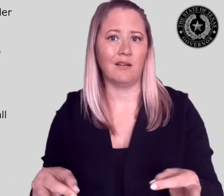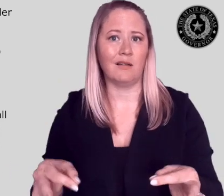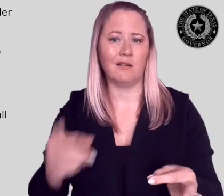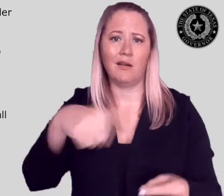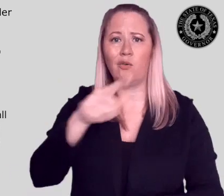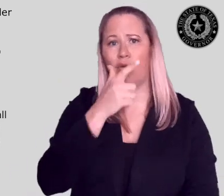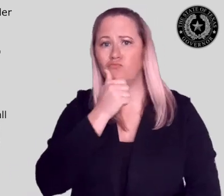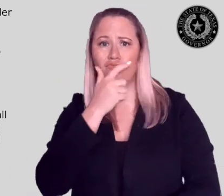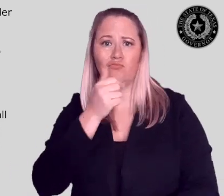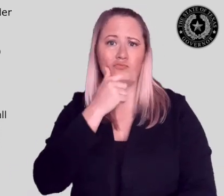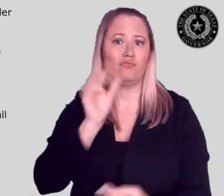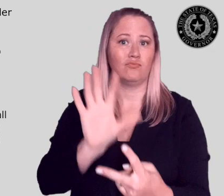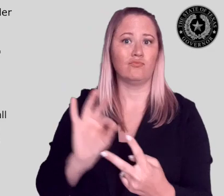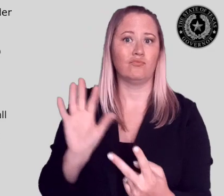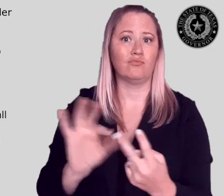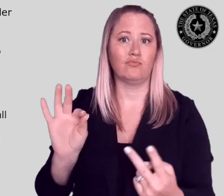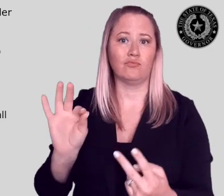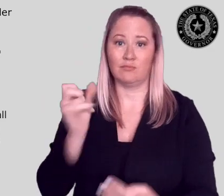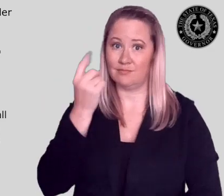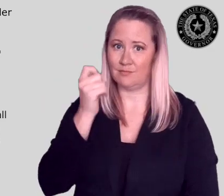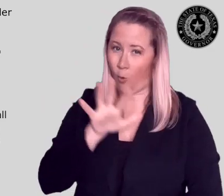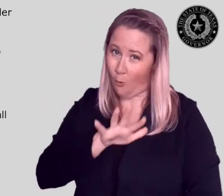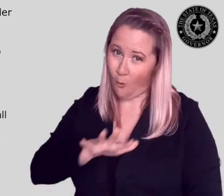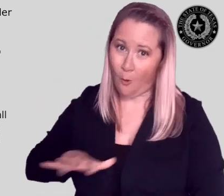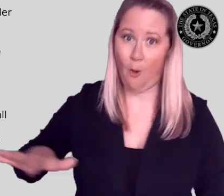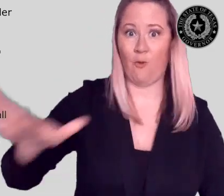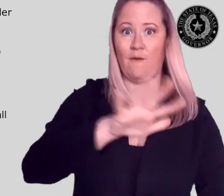hospitalizations as defined in that executive order.